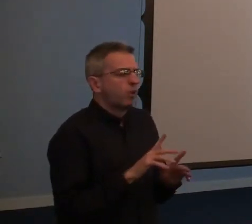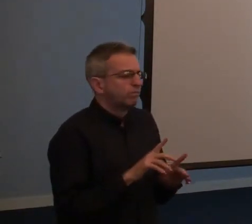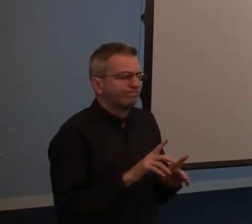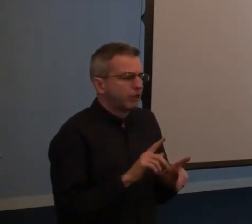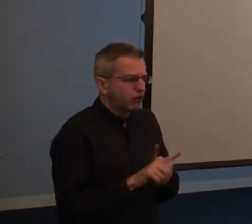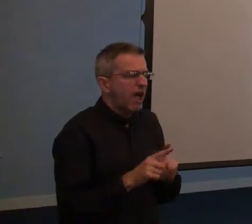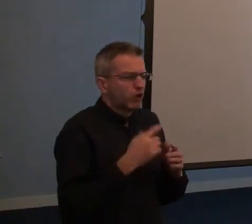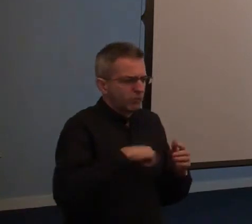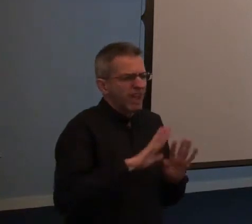they have to cease research.